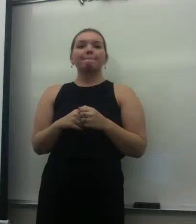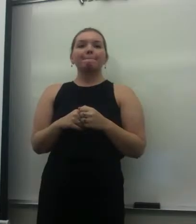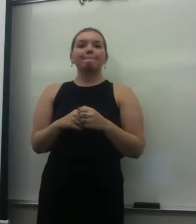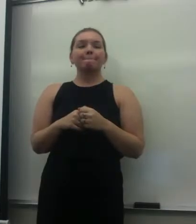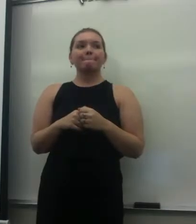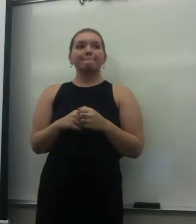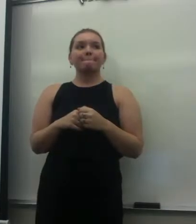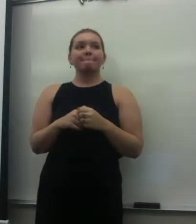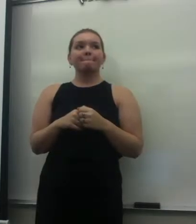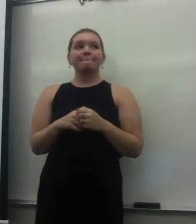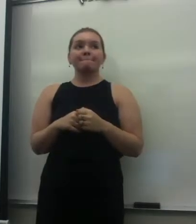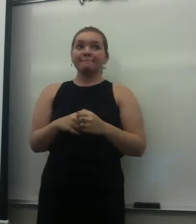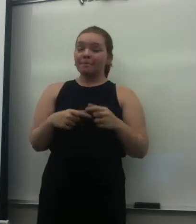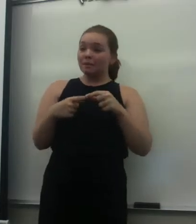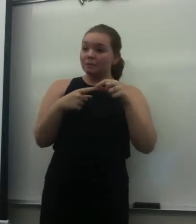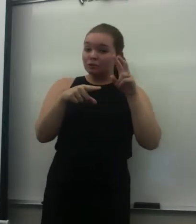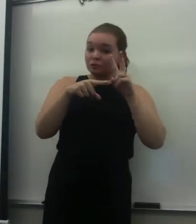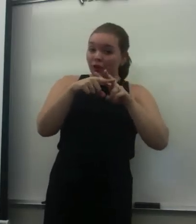specialized vocabulary.